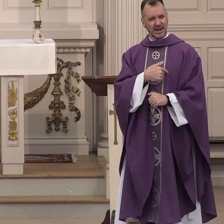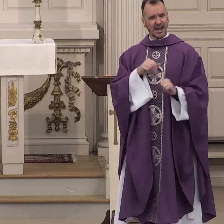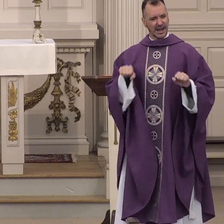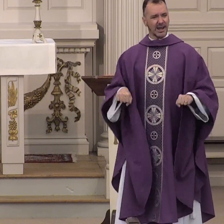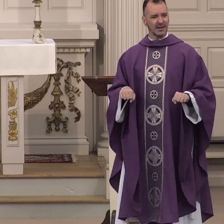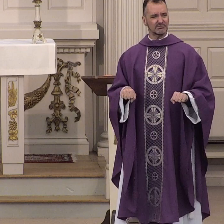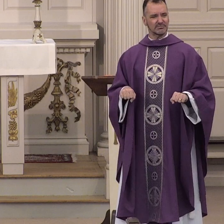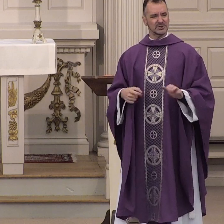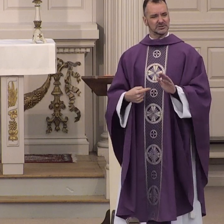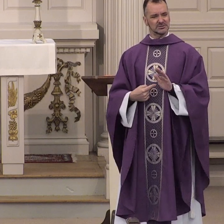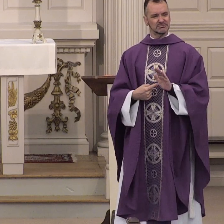hard.